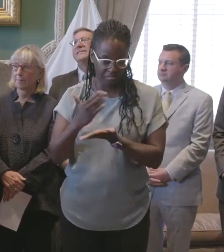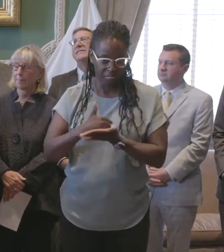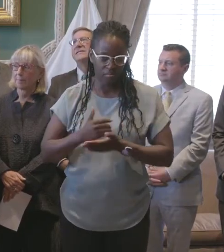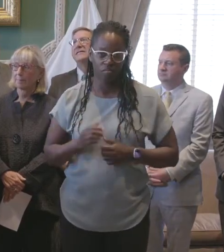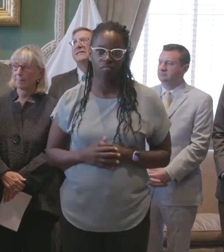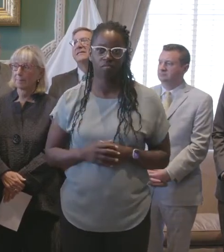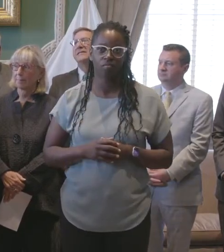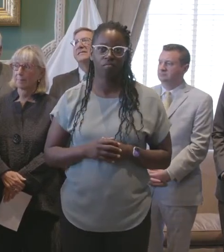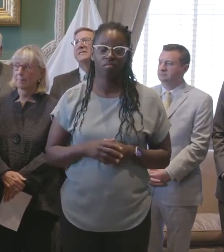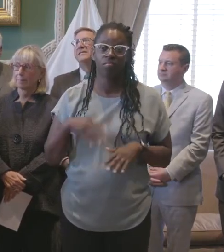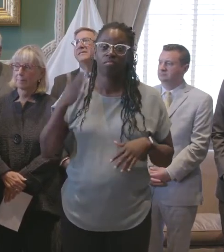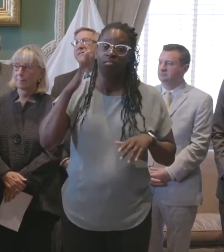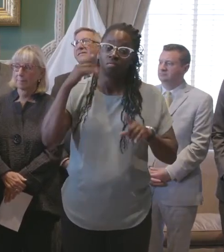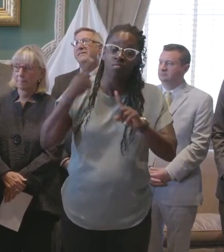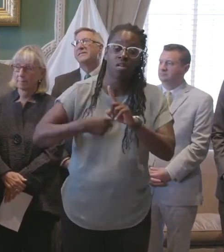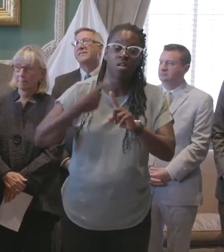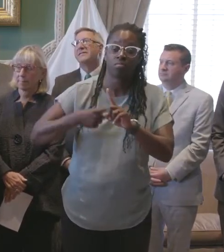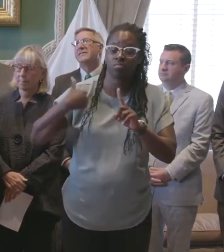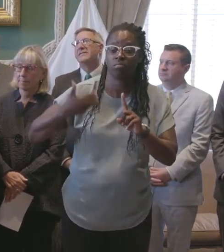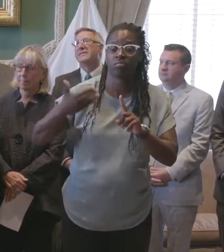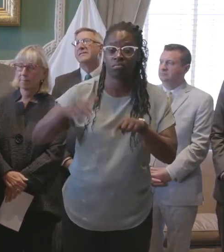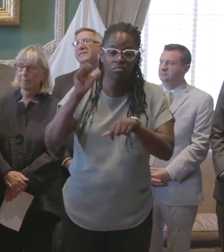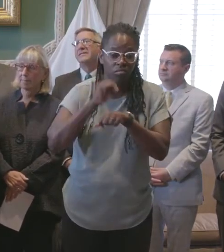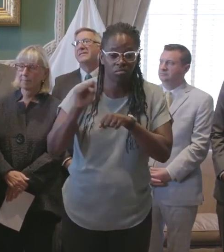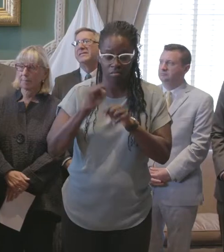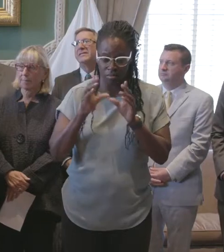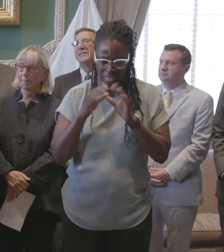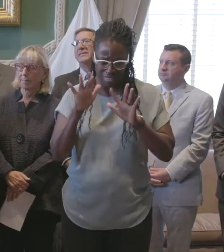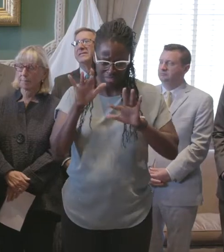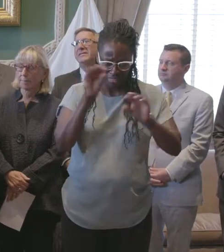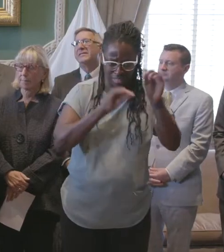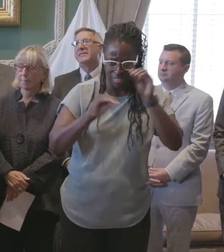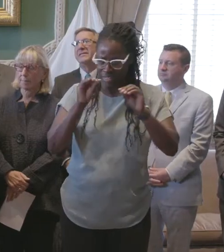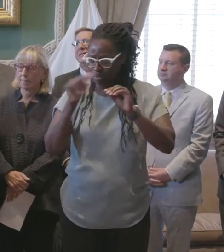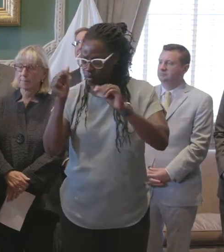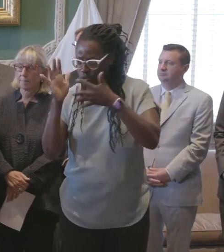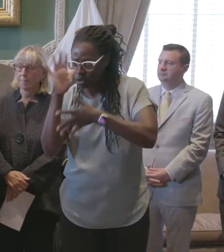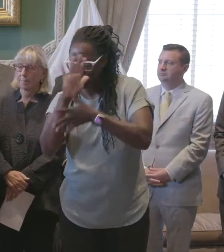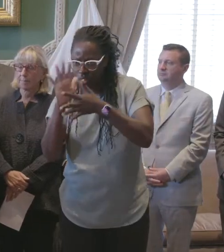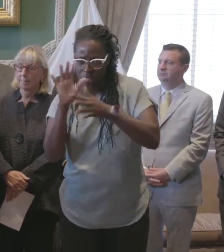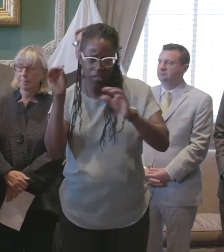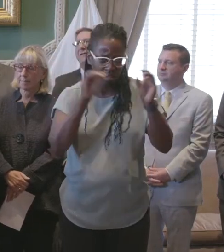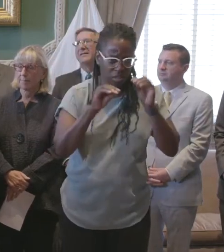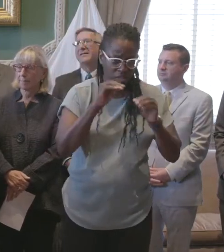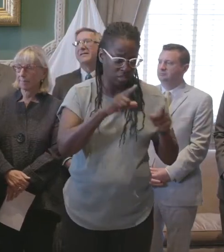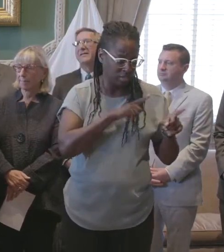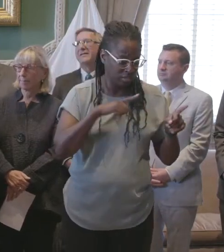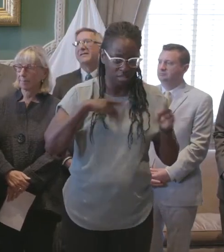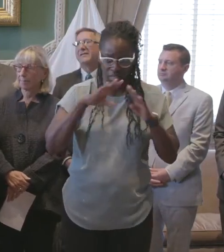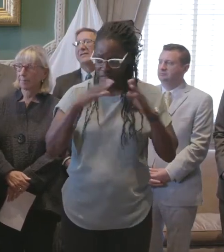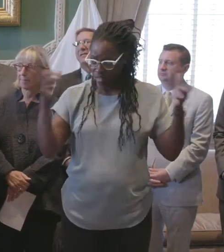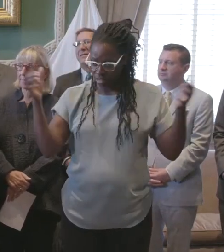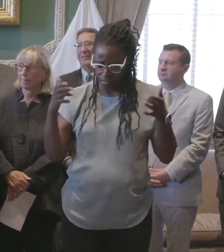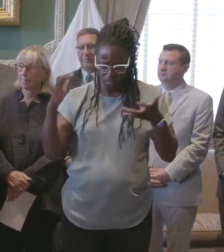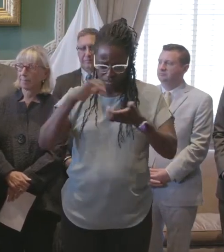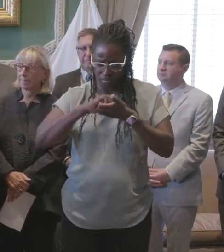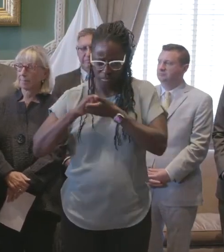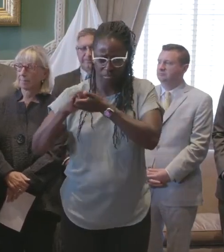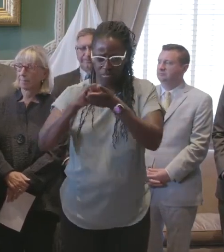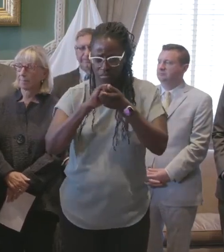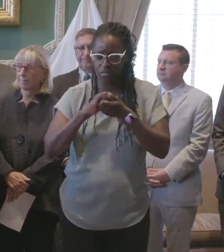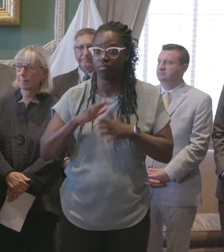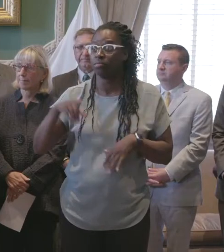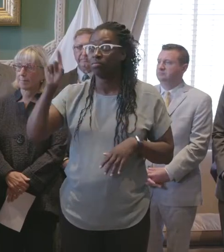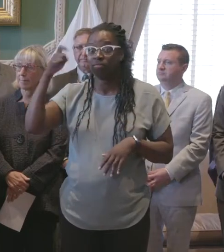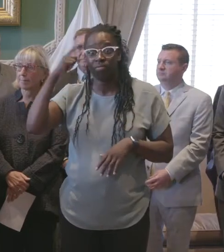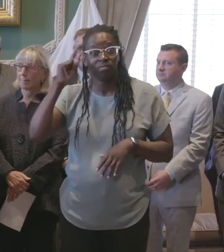work and reflects the ongoing partnership between this administration and the legislature. I want to start by thanking Governor Healey, Lieutenant Governor Driscoll, for pushing